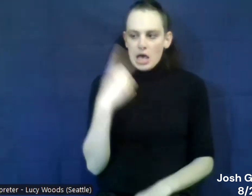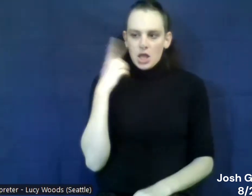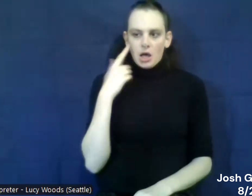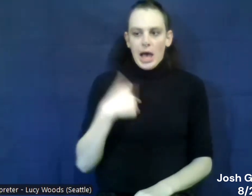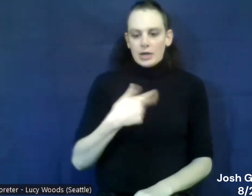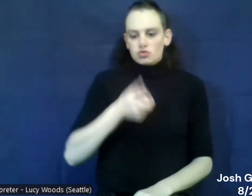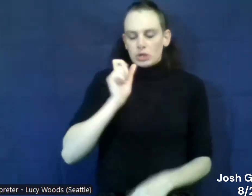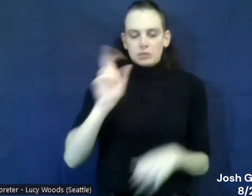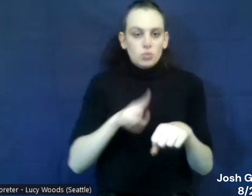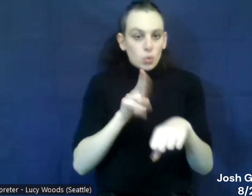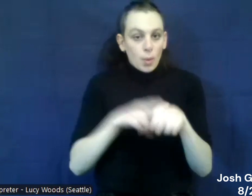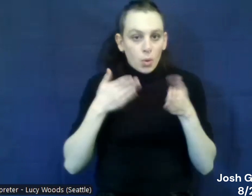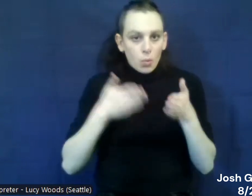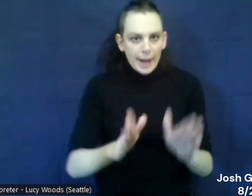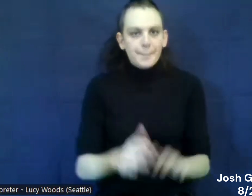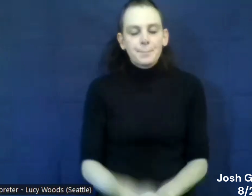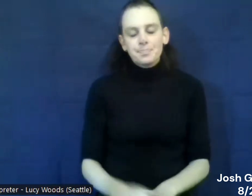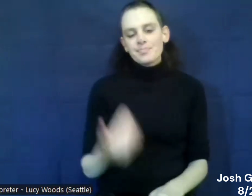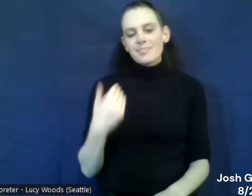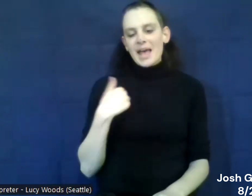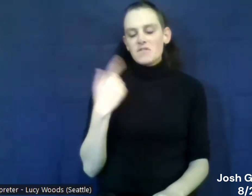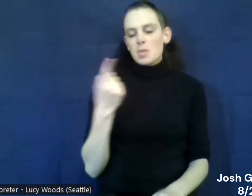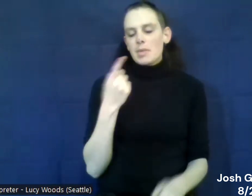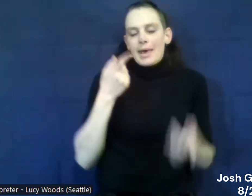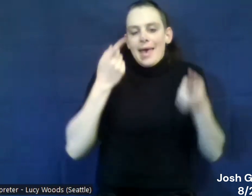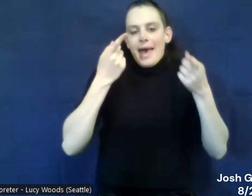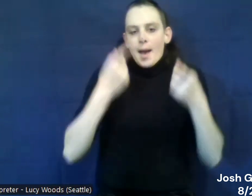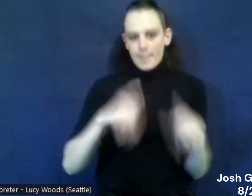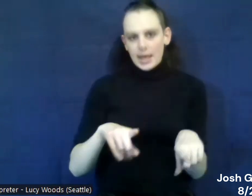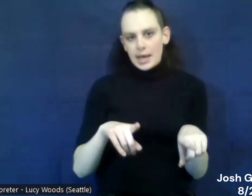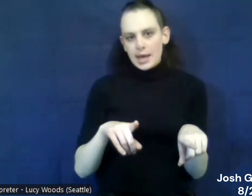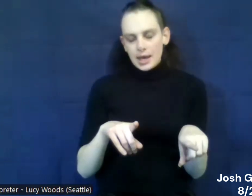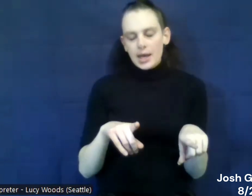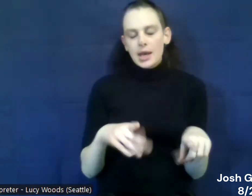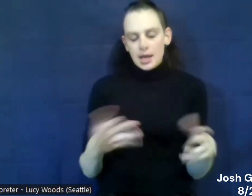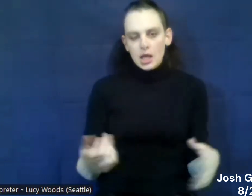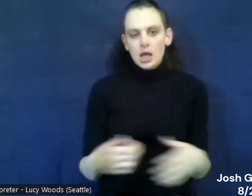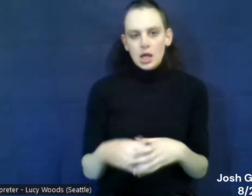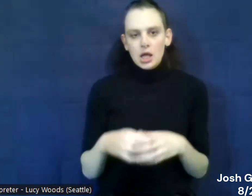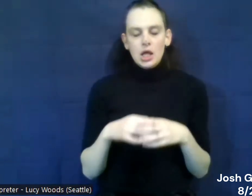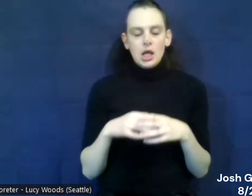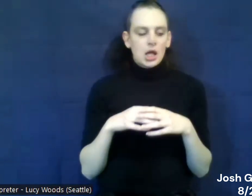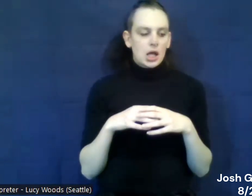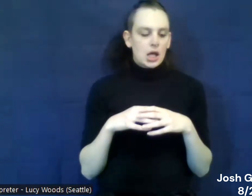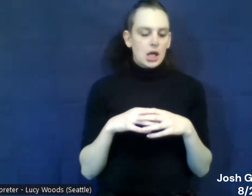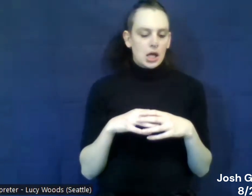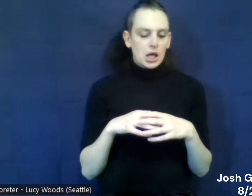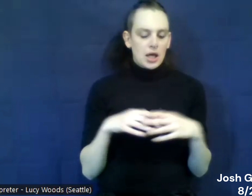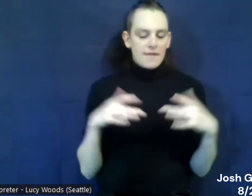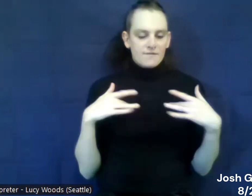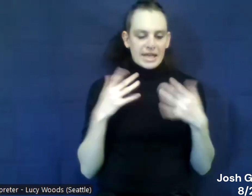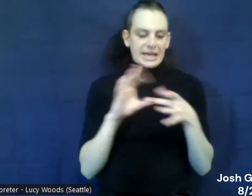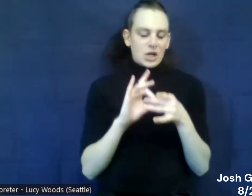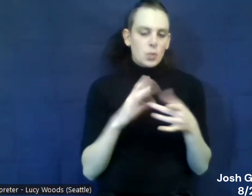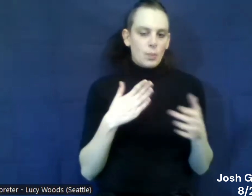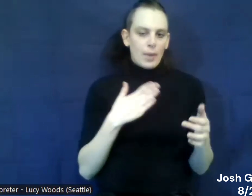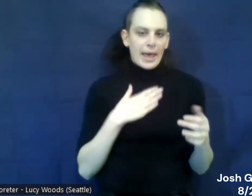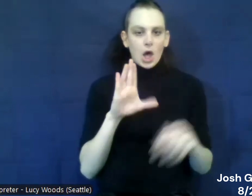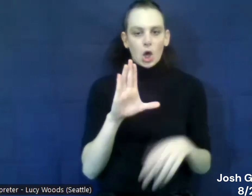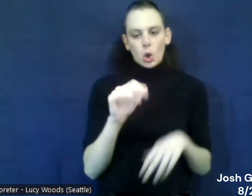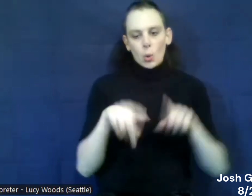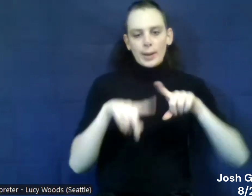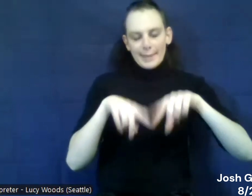But then I had a catalyst happen in my life related to things with codependency. I have come to